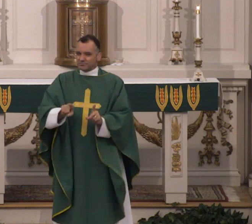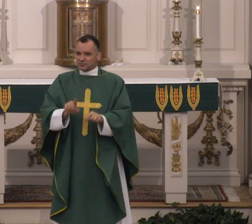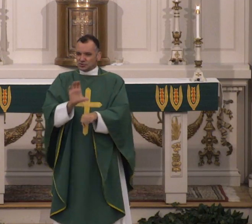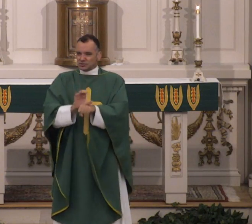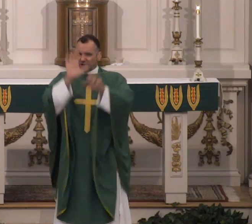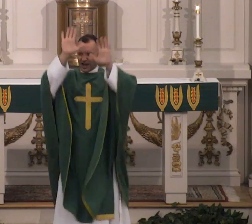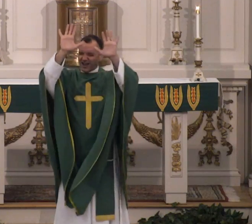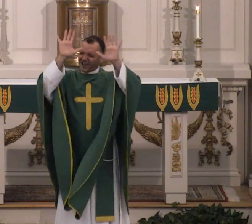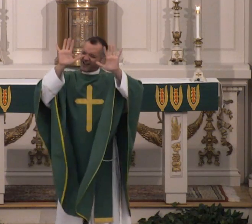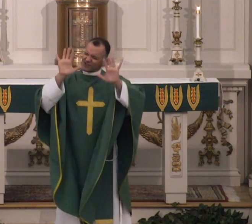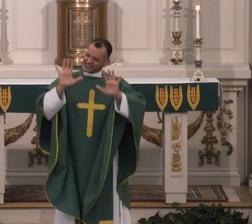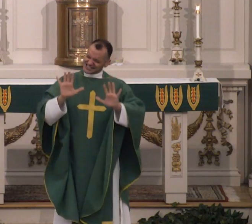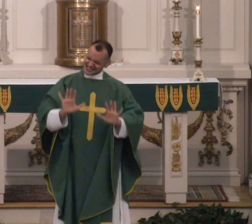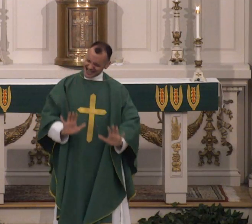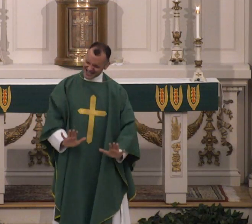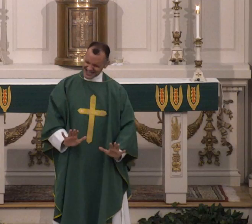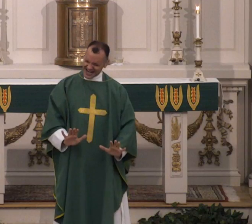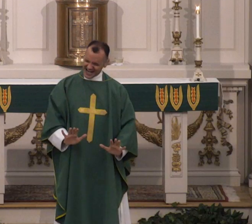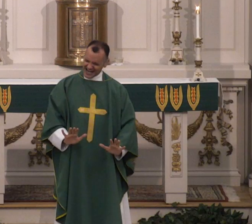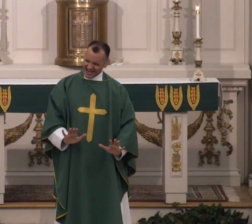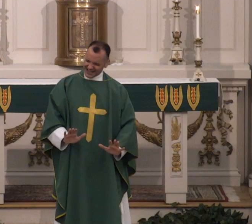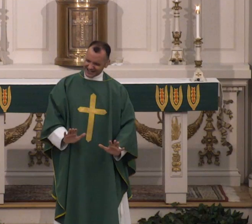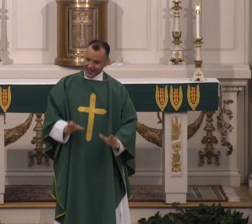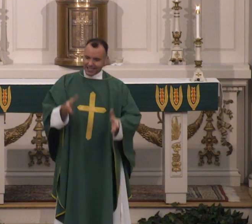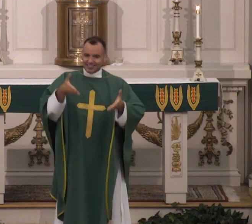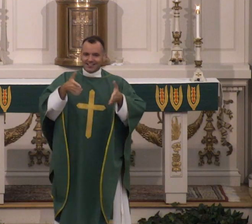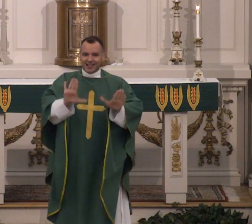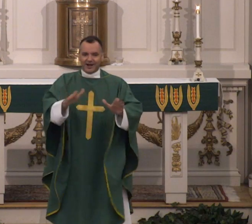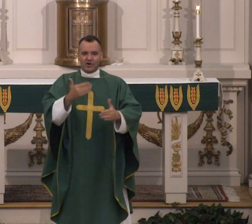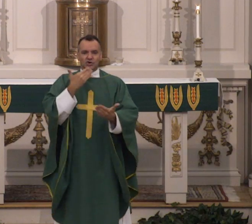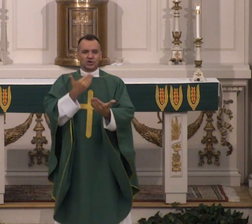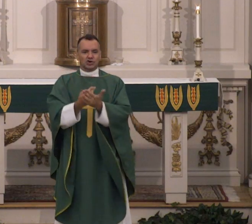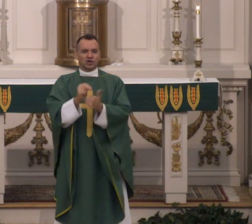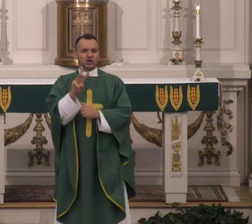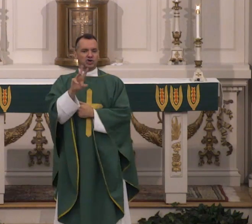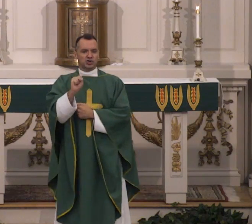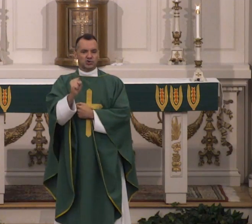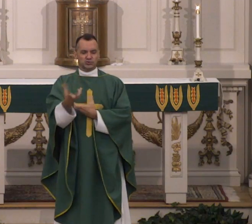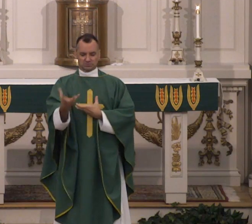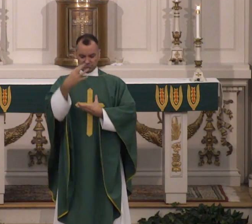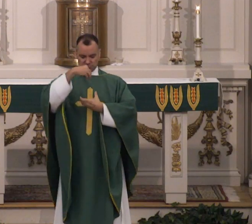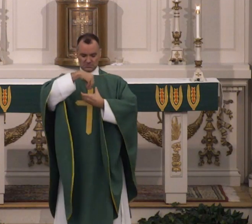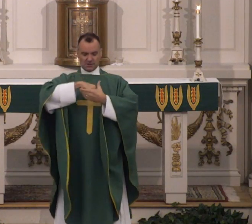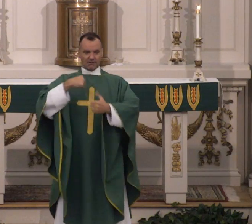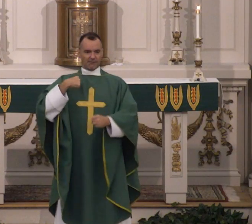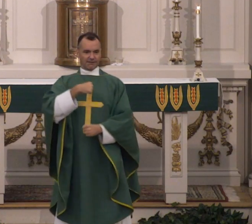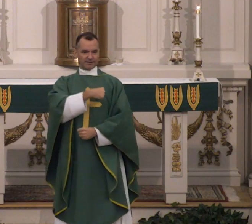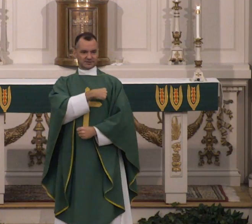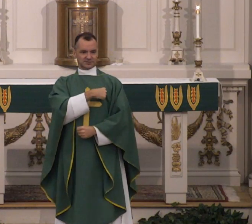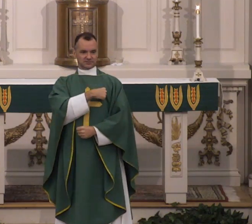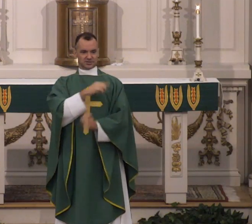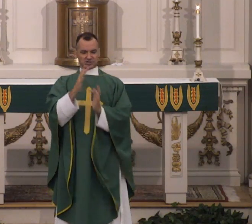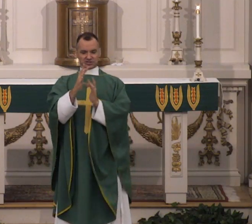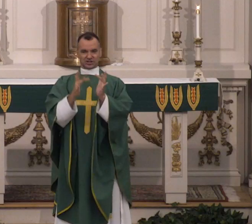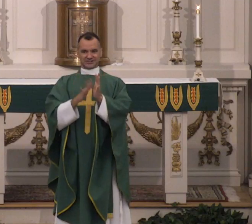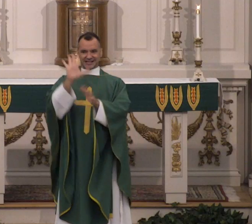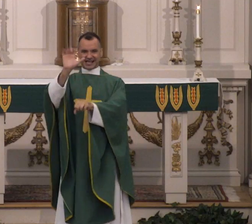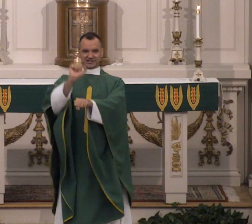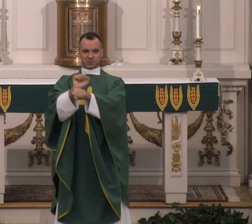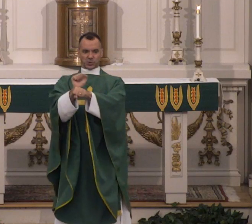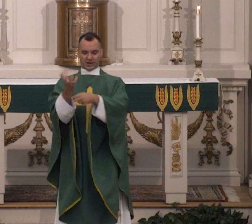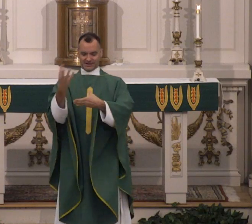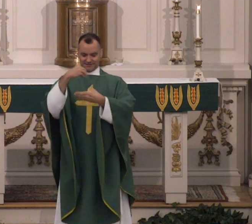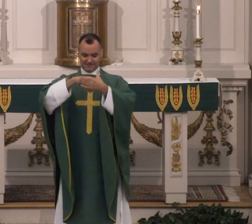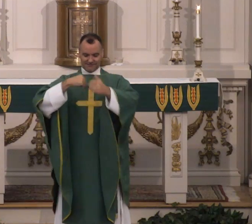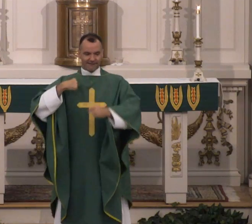ignorance, what do? We come to church every Sunday. We let the good news into our hearts to